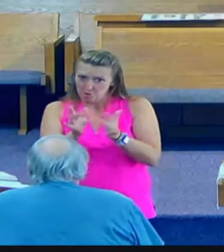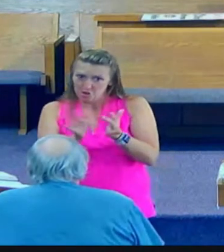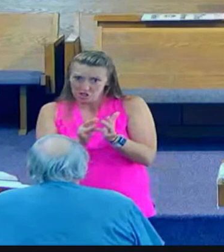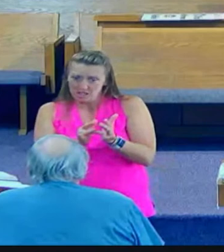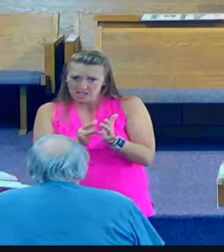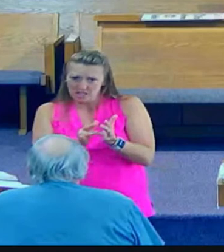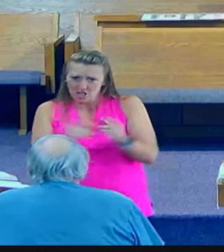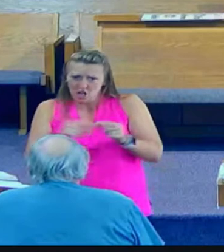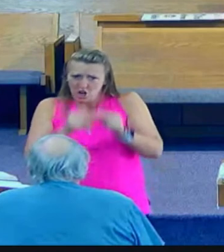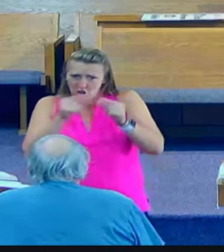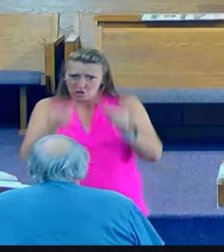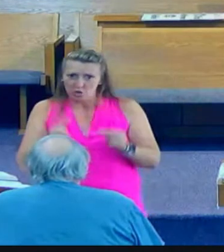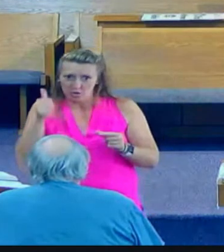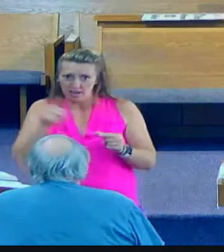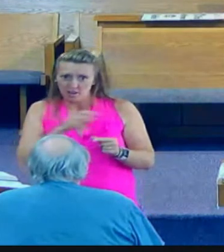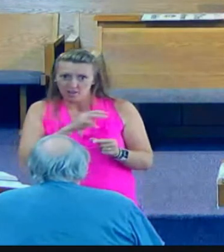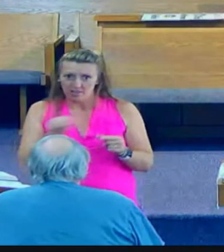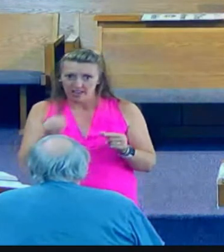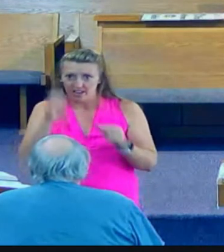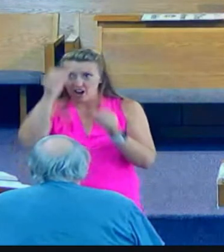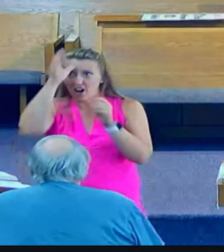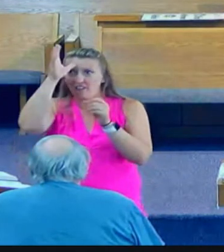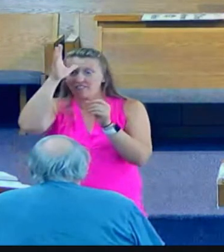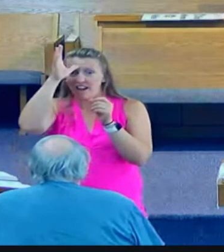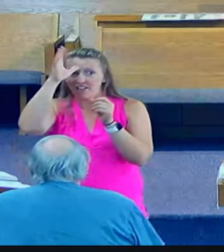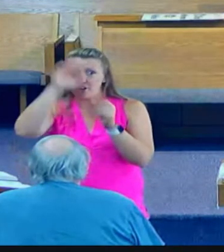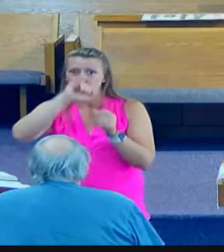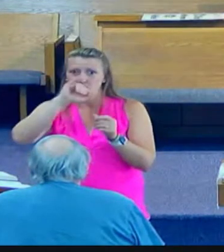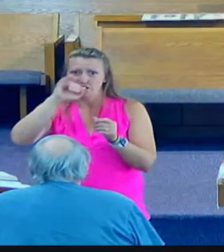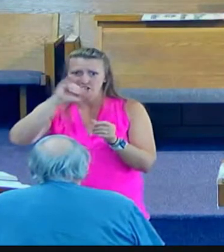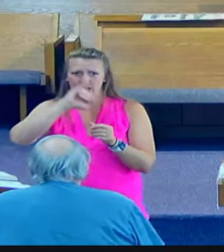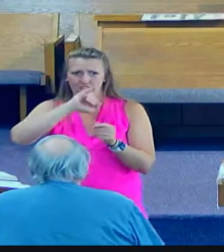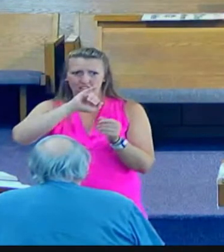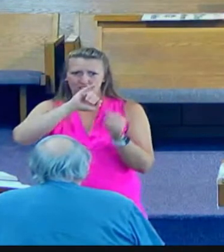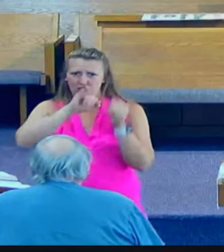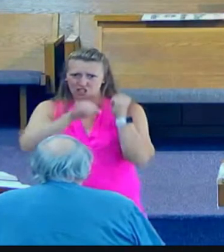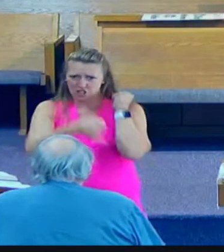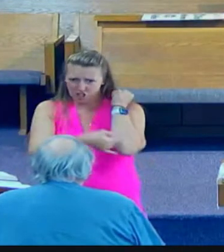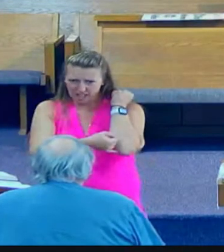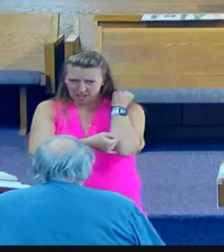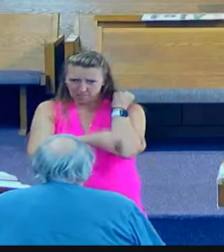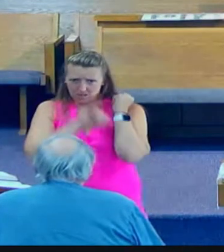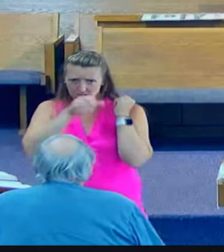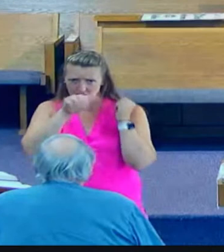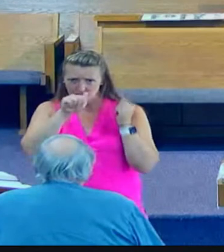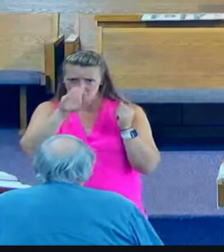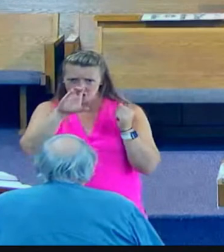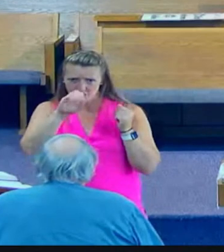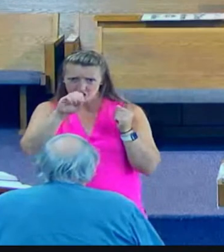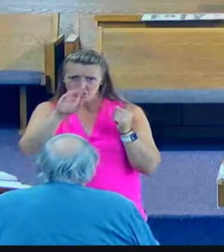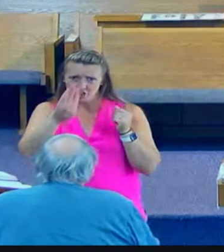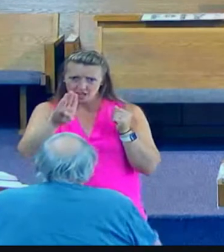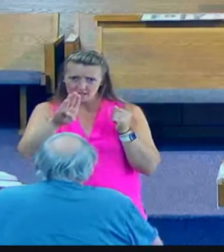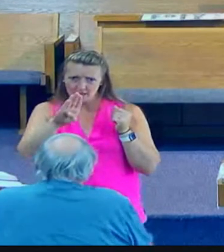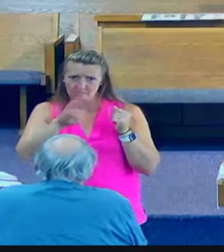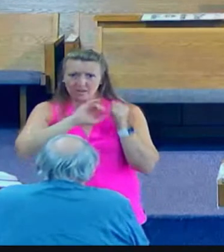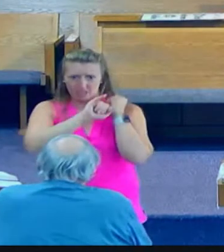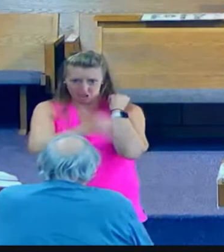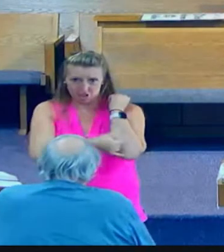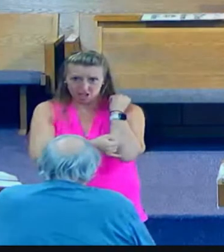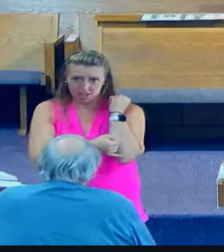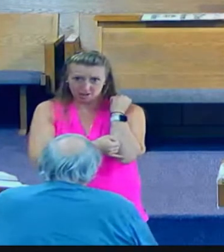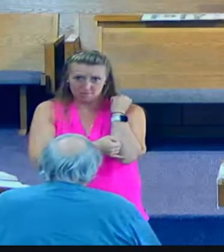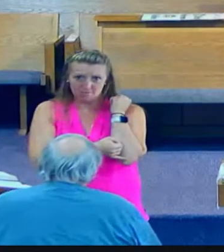and he also drank of it himself, and all of their livestock? And Jesus answered and said to her,